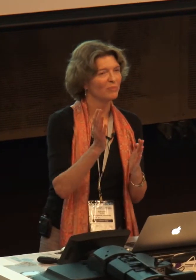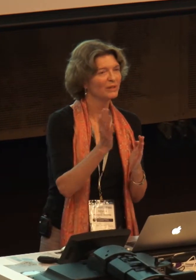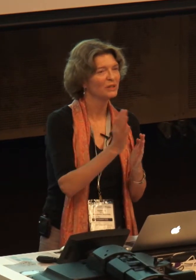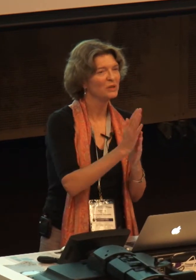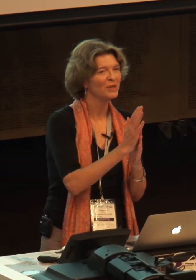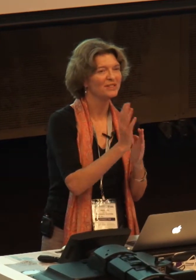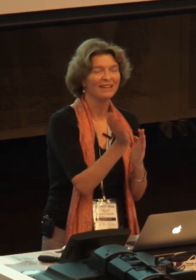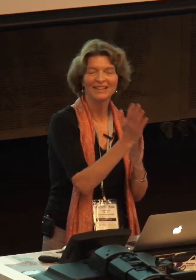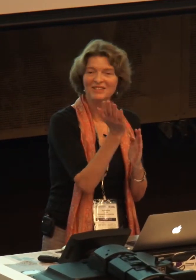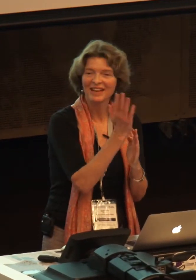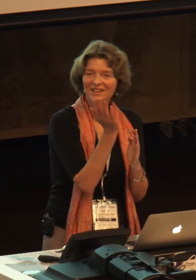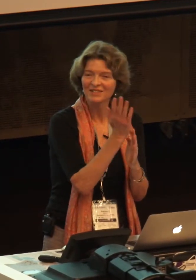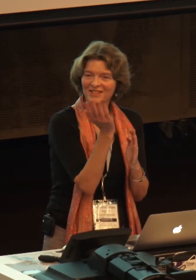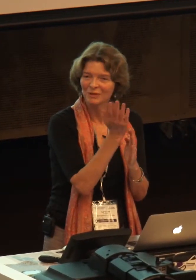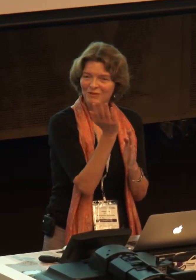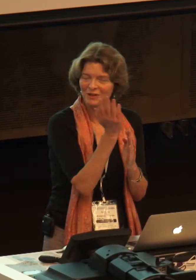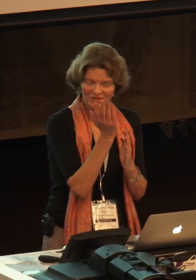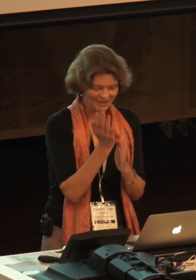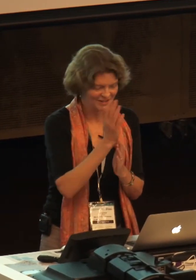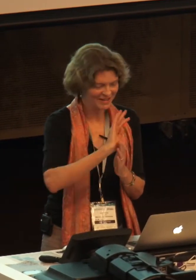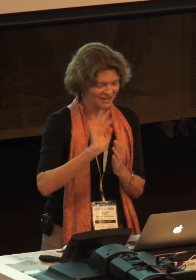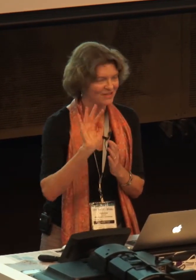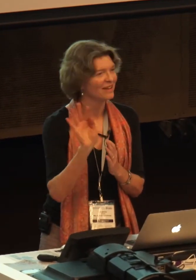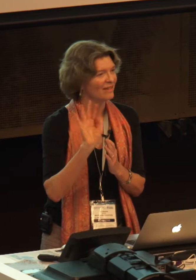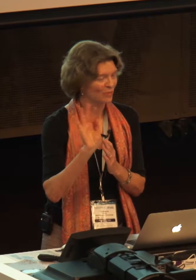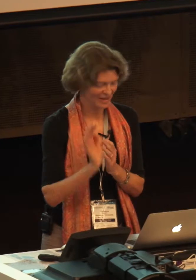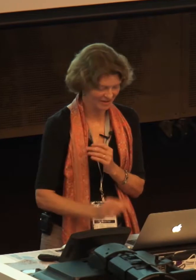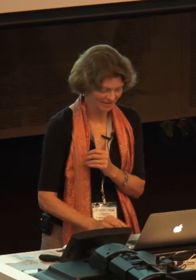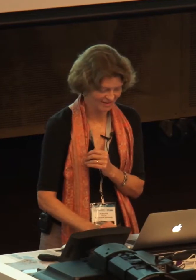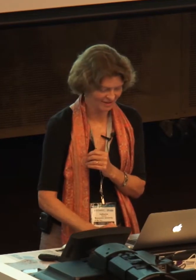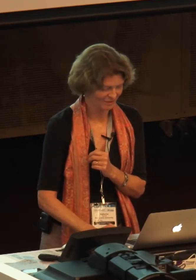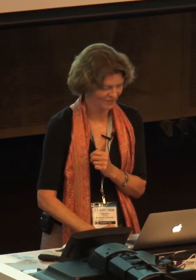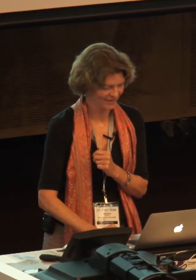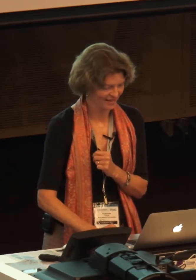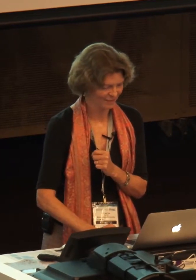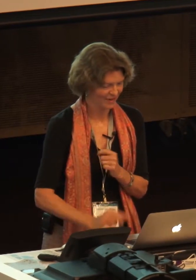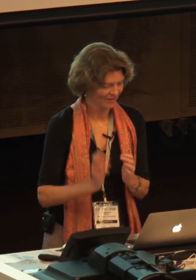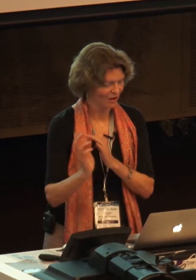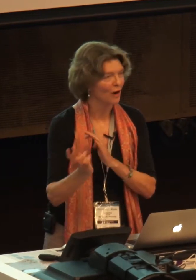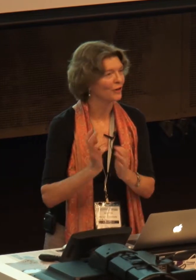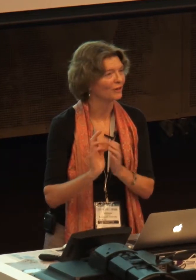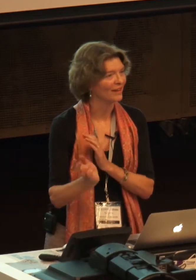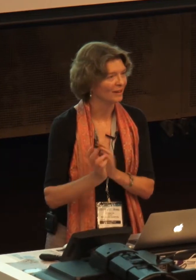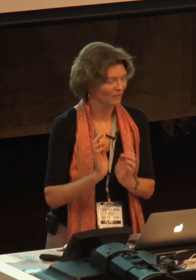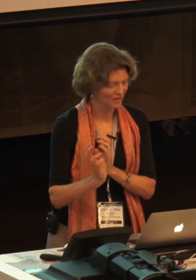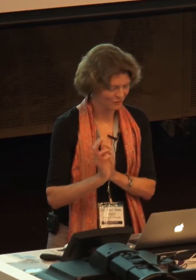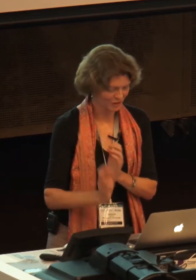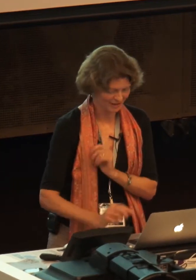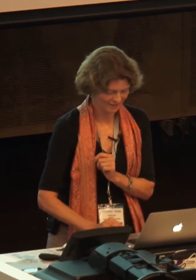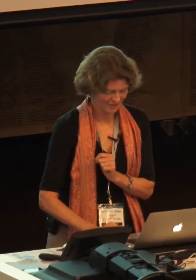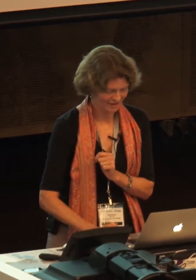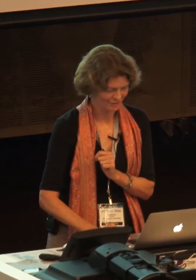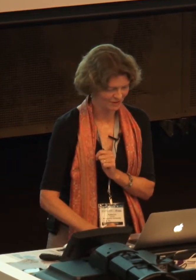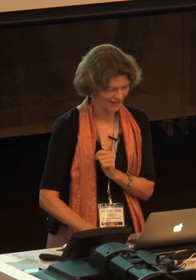here the blue is the easy cases, the number of tokens in the easy cases. The pink is the harder, the